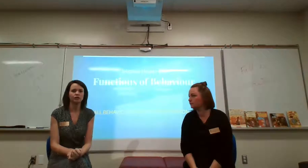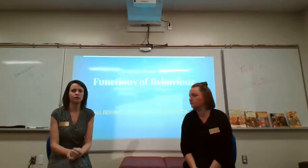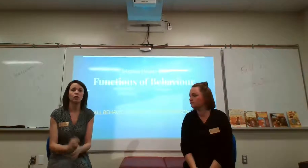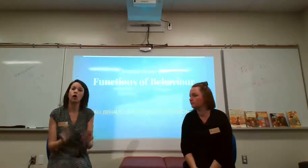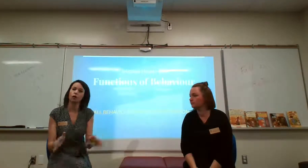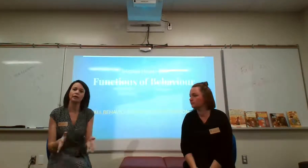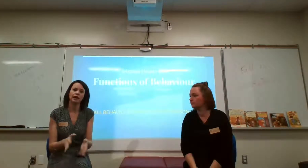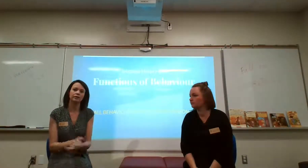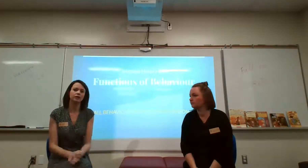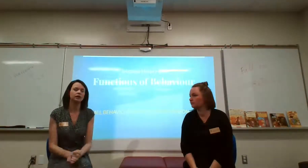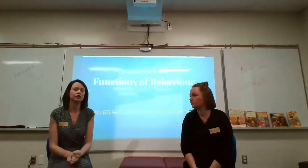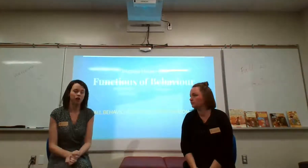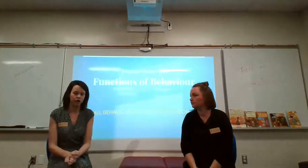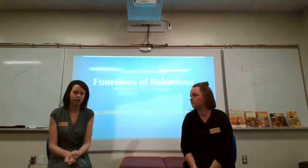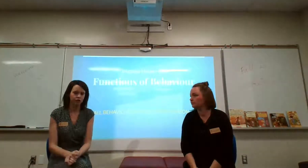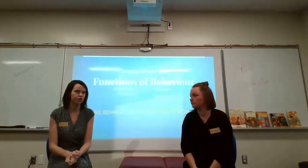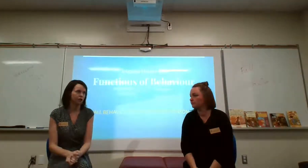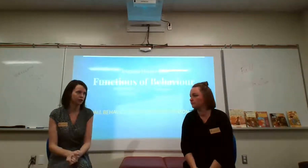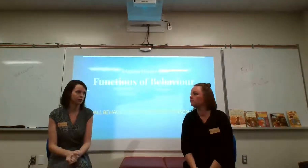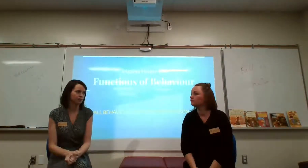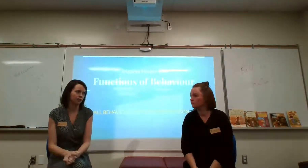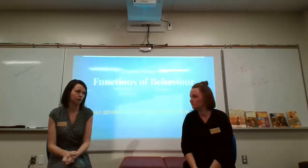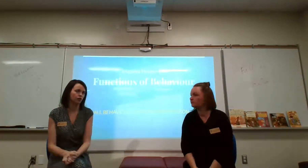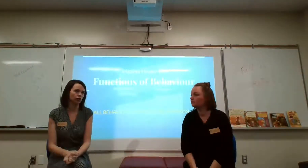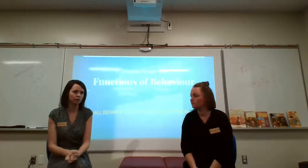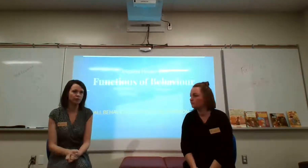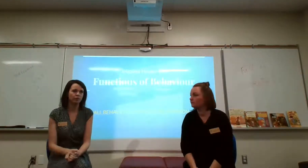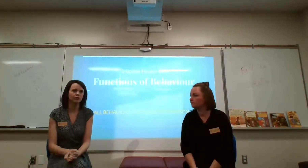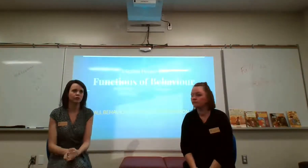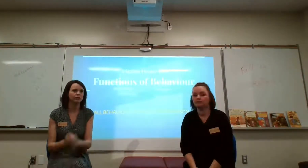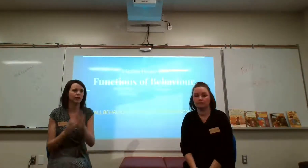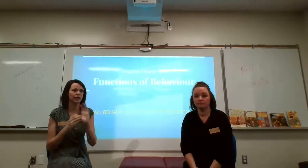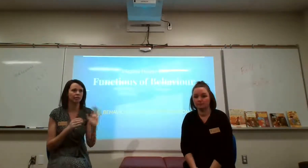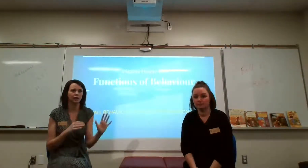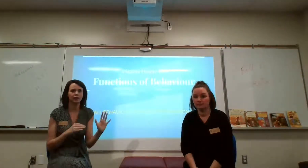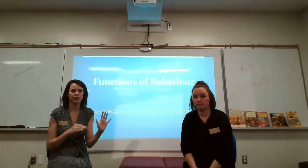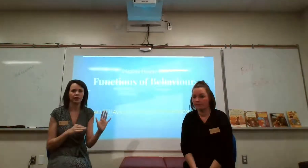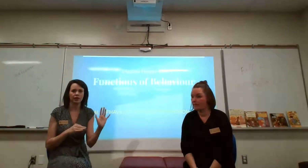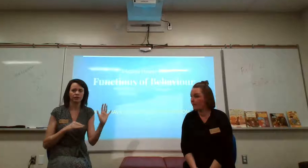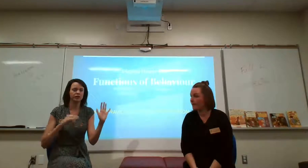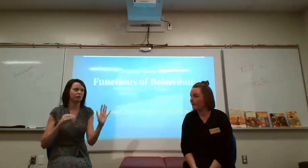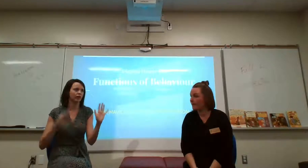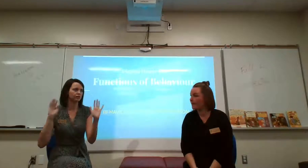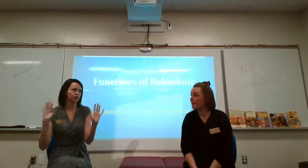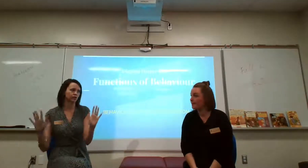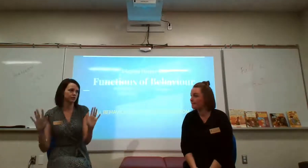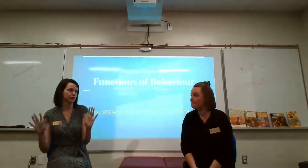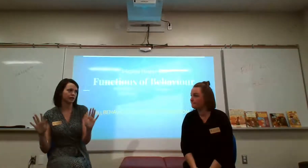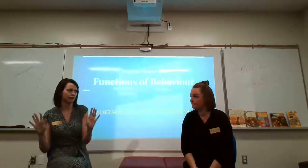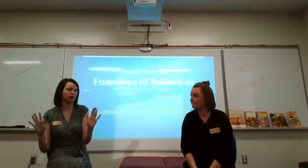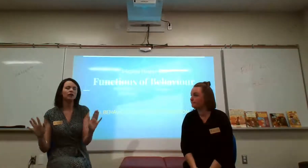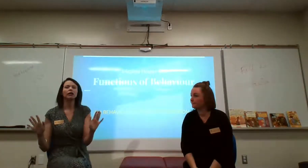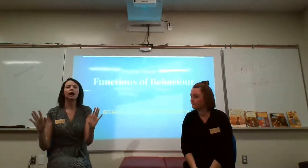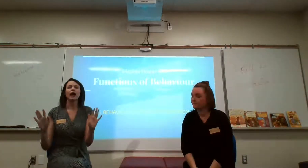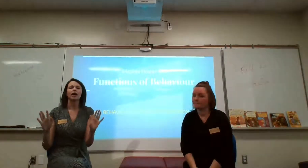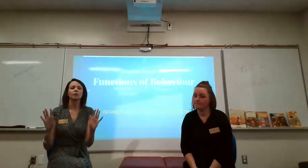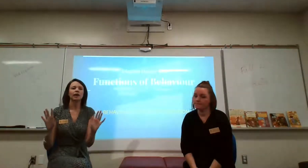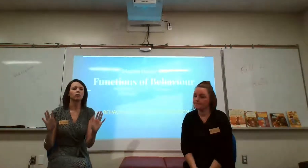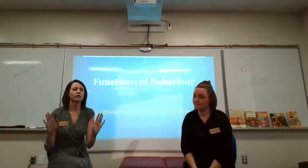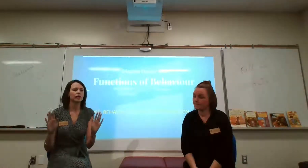to all behavior, not just challenging behavior. A lot of people associate applied behavior analysis with challenging behavior. And we, of